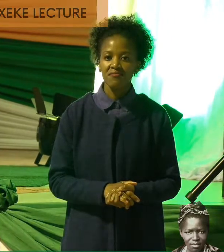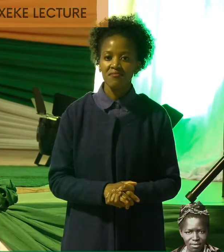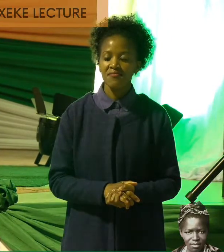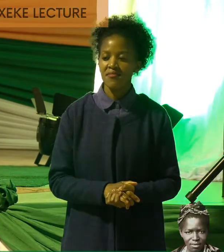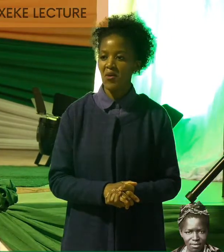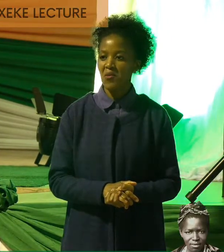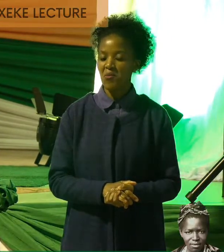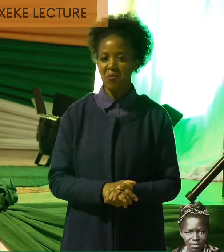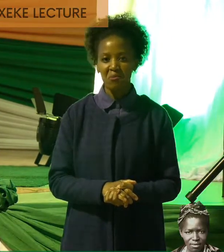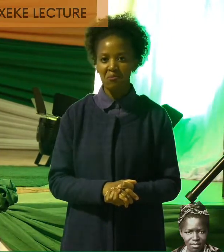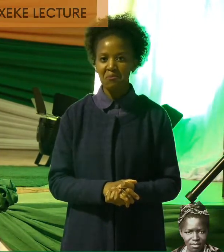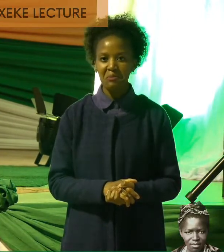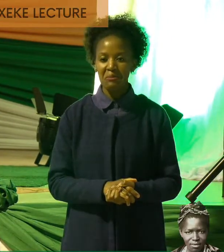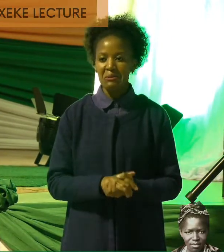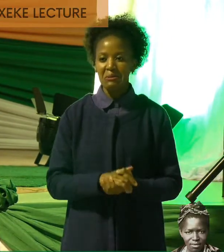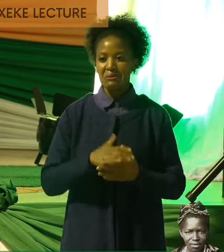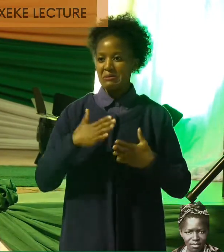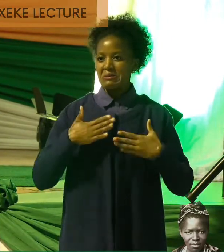Akumnandi kumxa